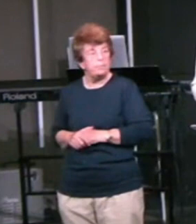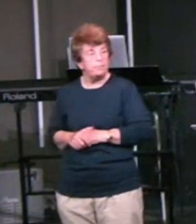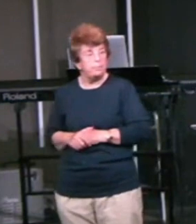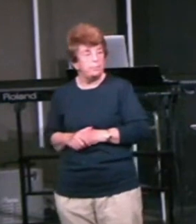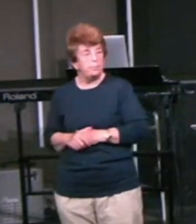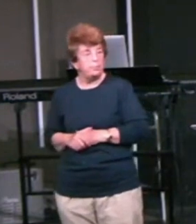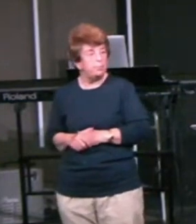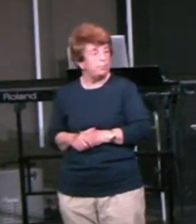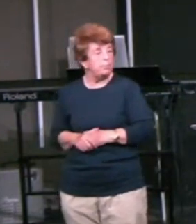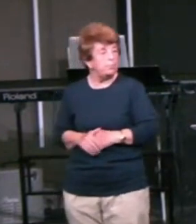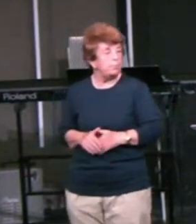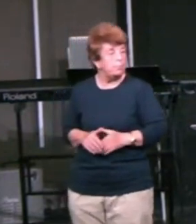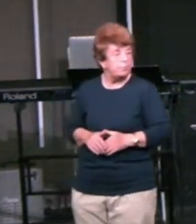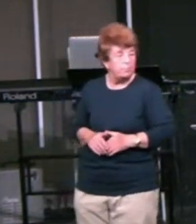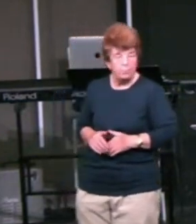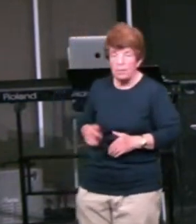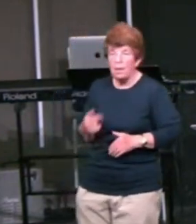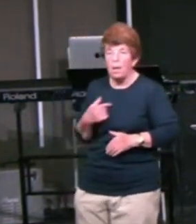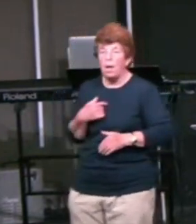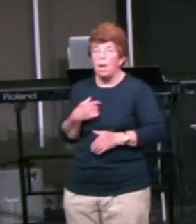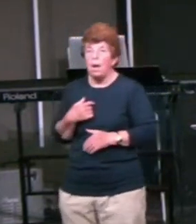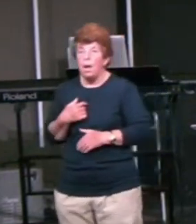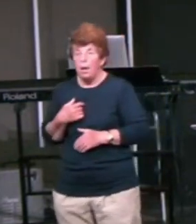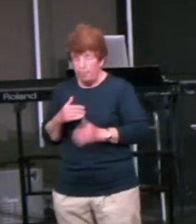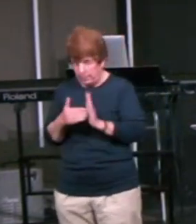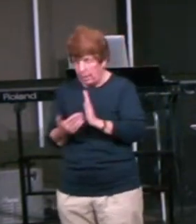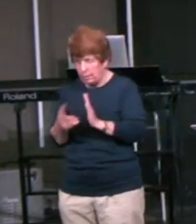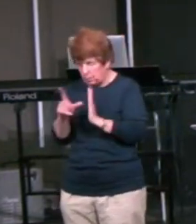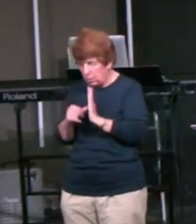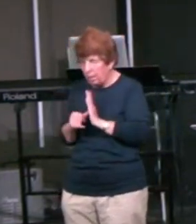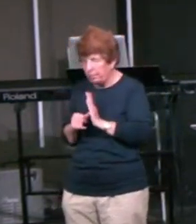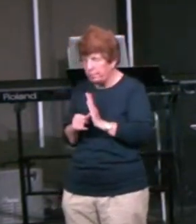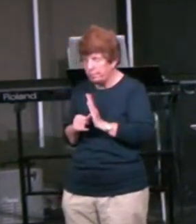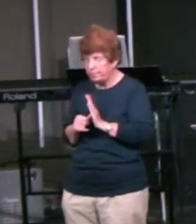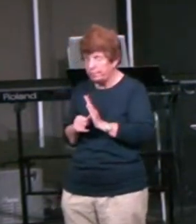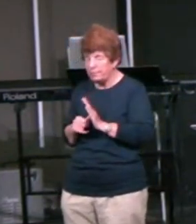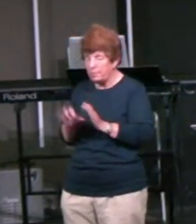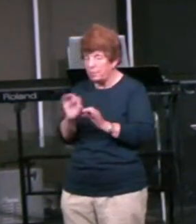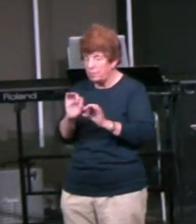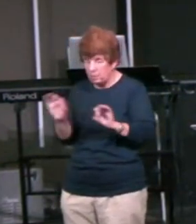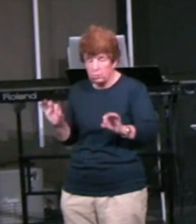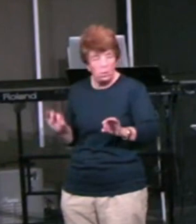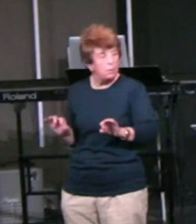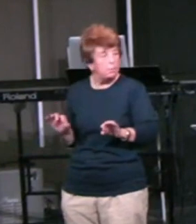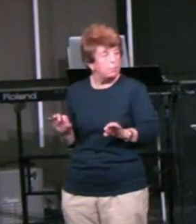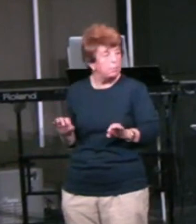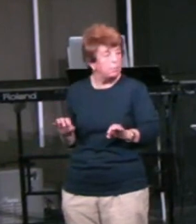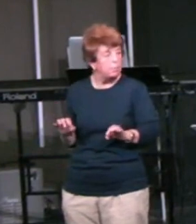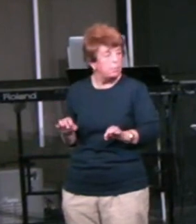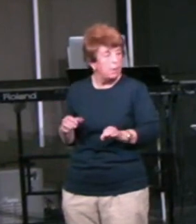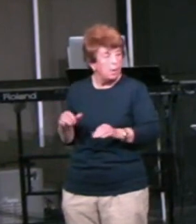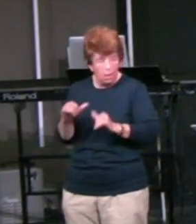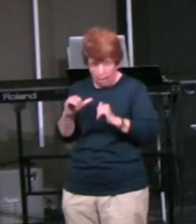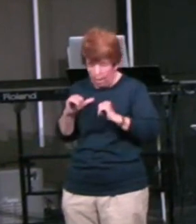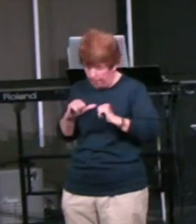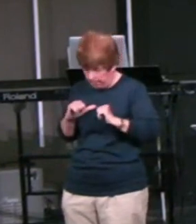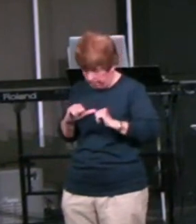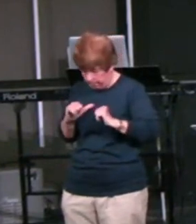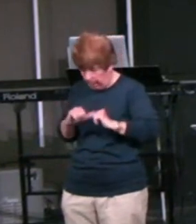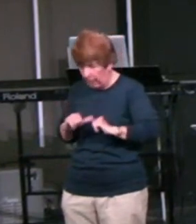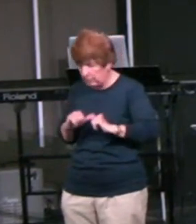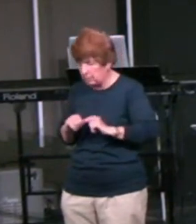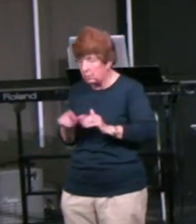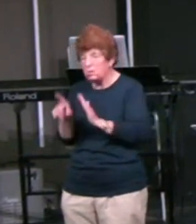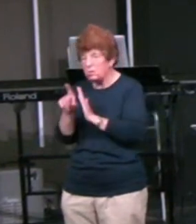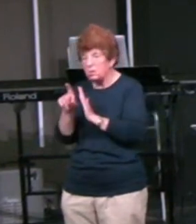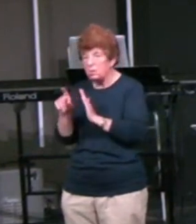And I've got to say that I have grown to a point where I don't practice tithing as something of the